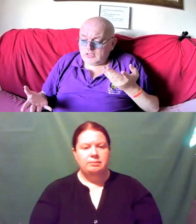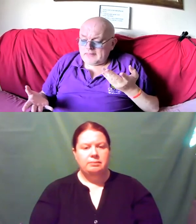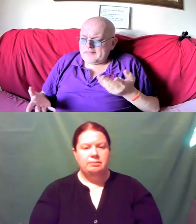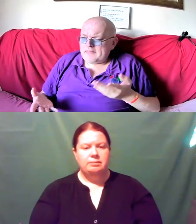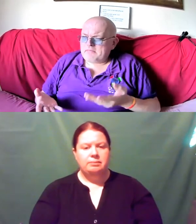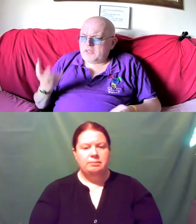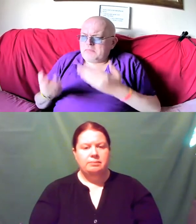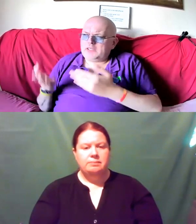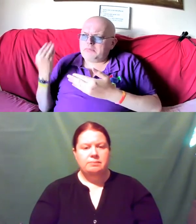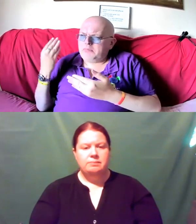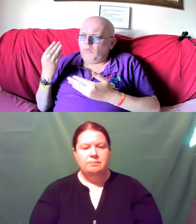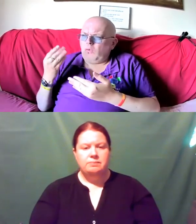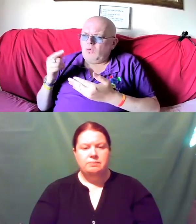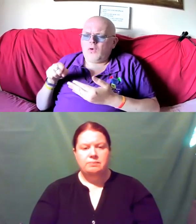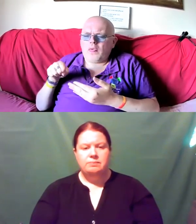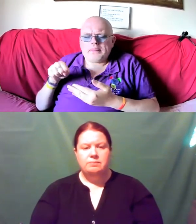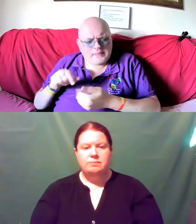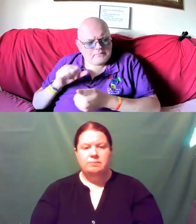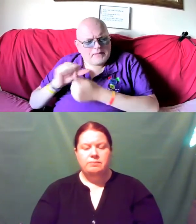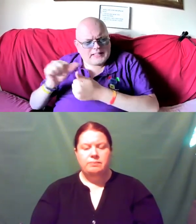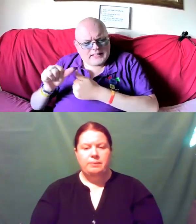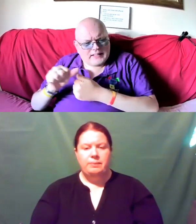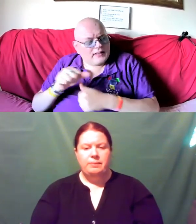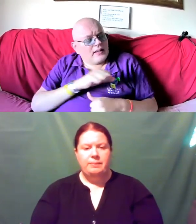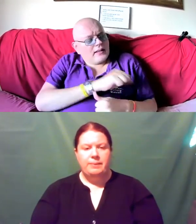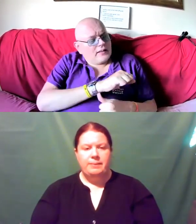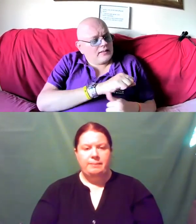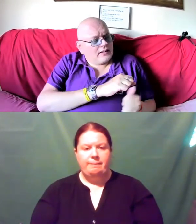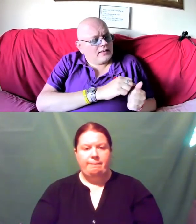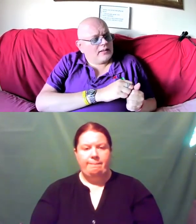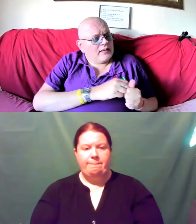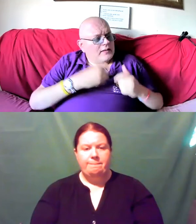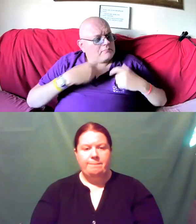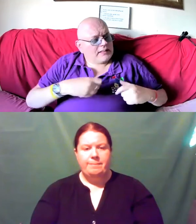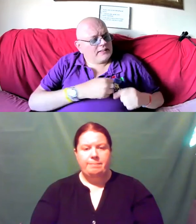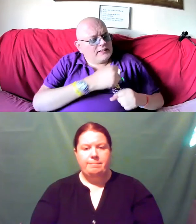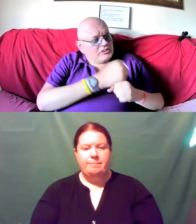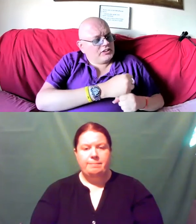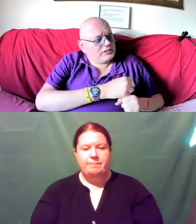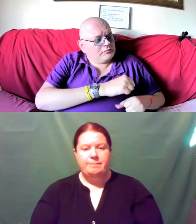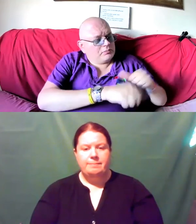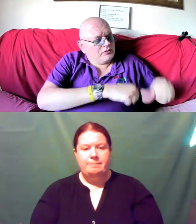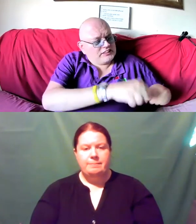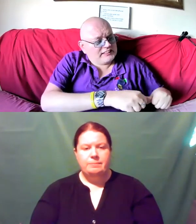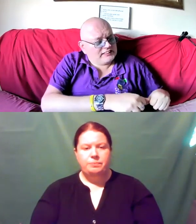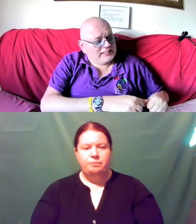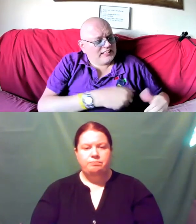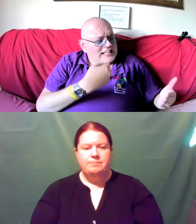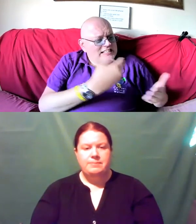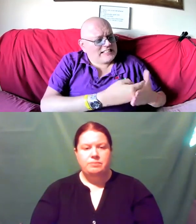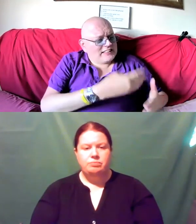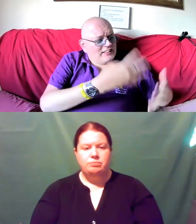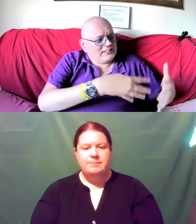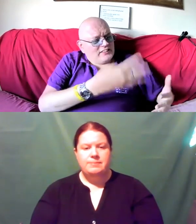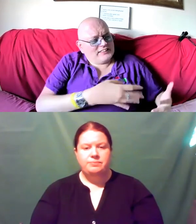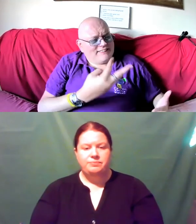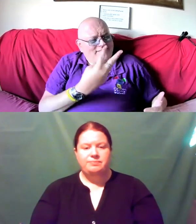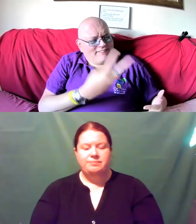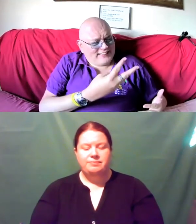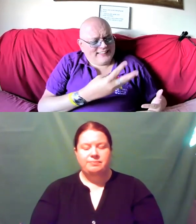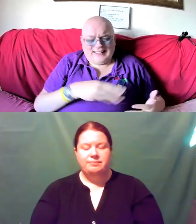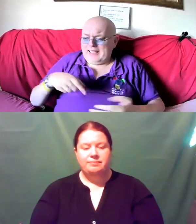processes. The Methodist Church process went on since 1993. I think the Church of England process has been going on even longer than